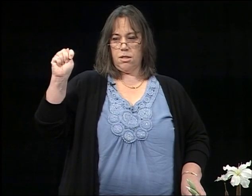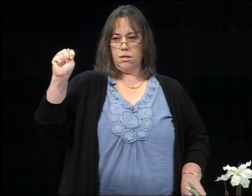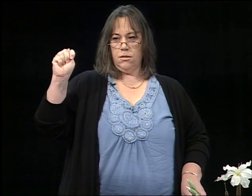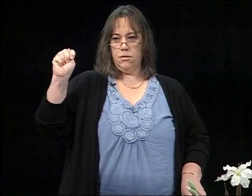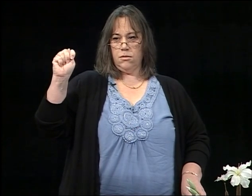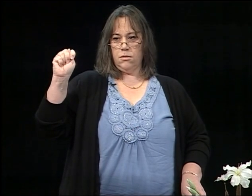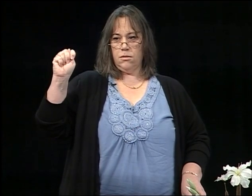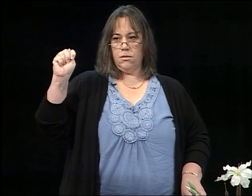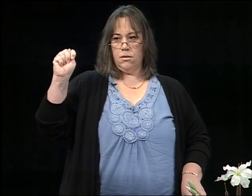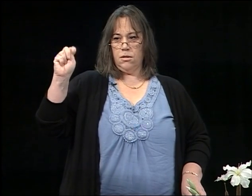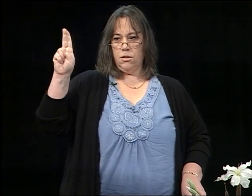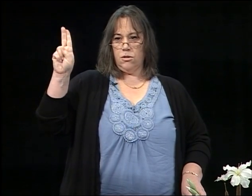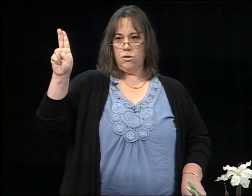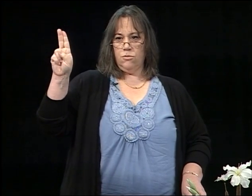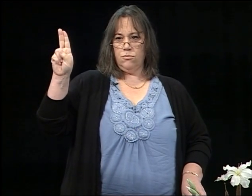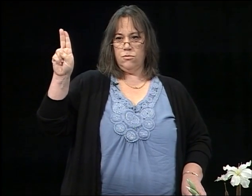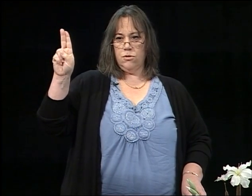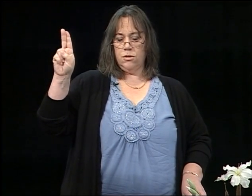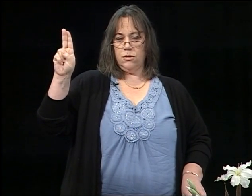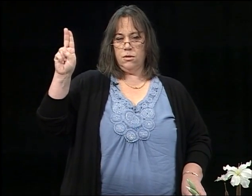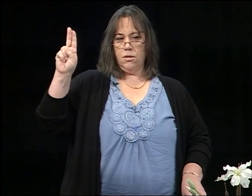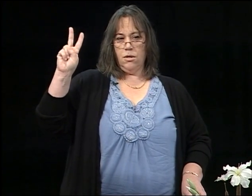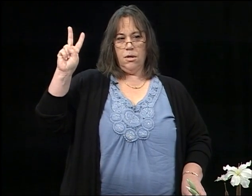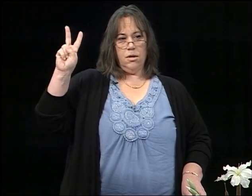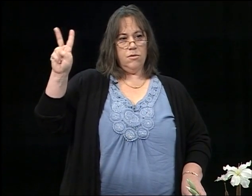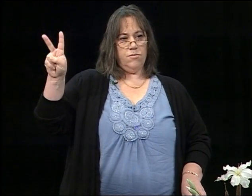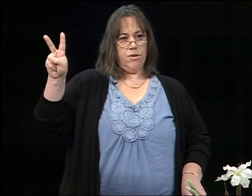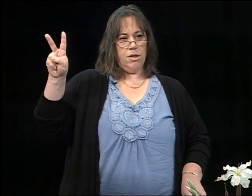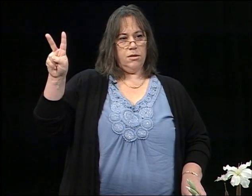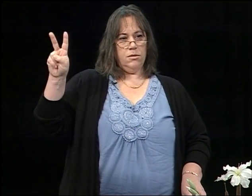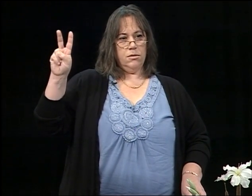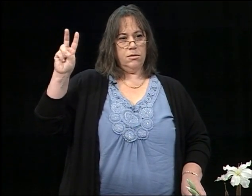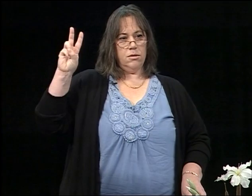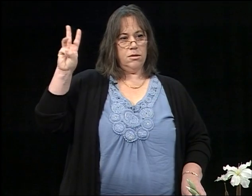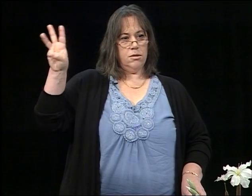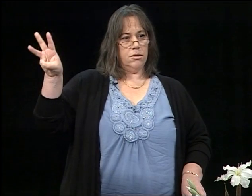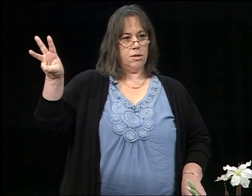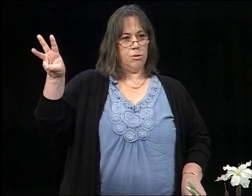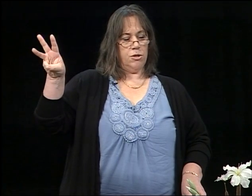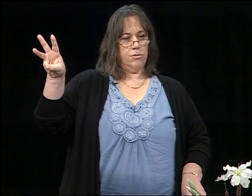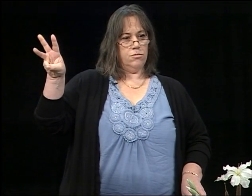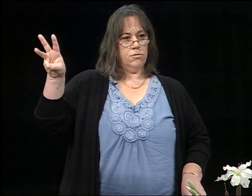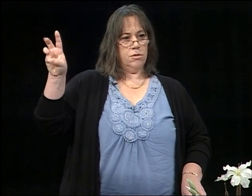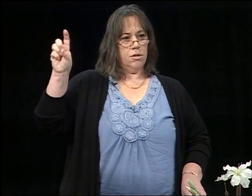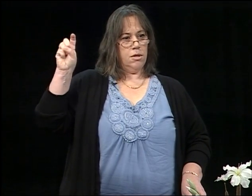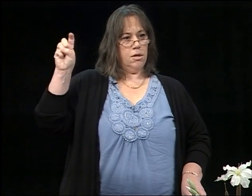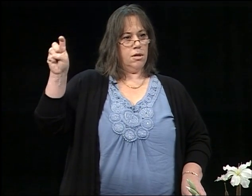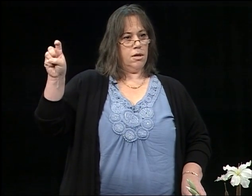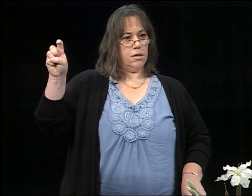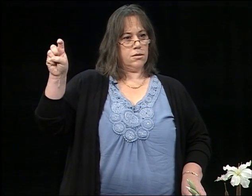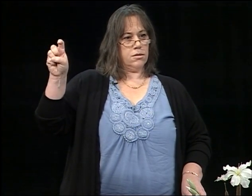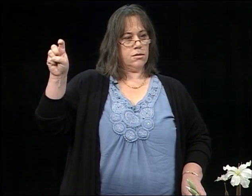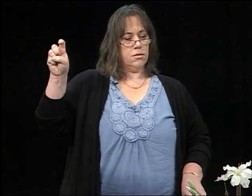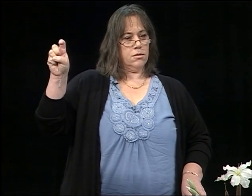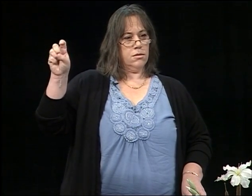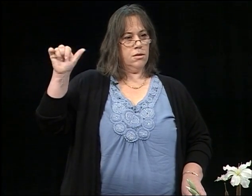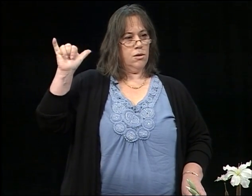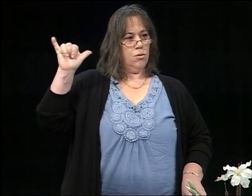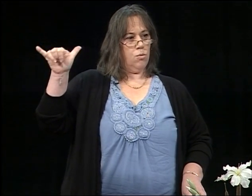T, U, V, W, X,